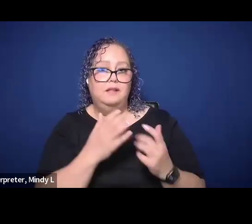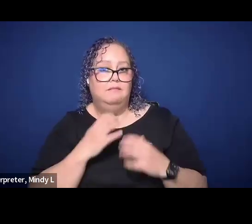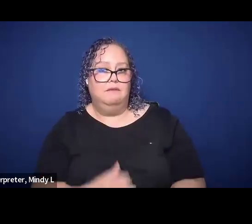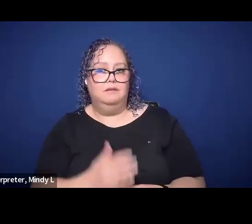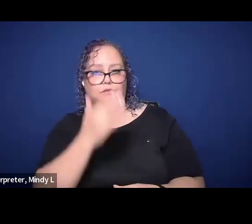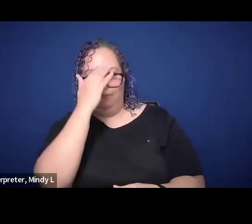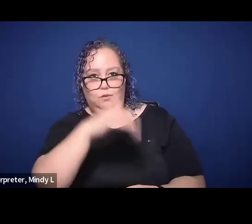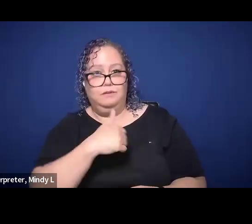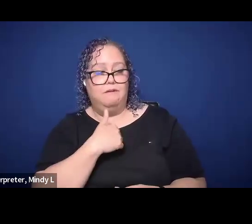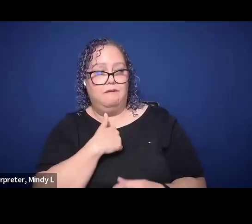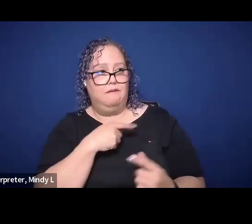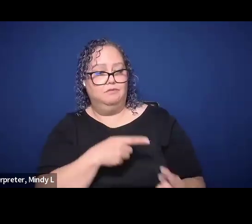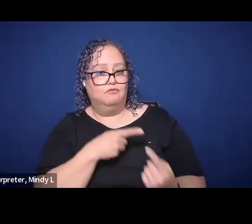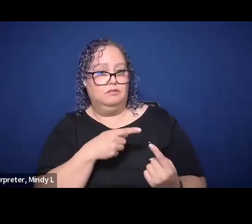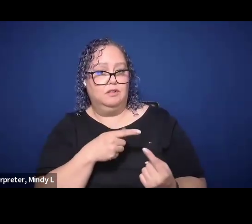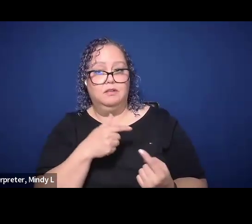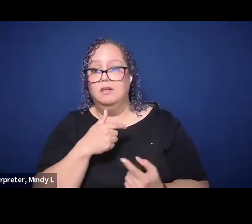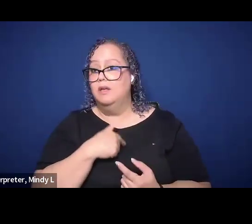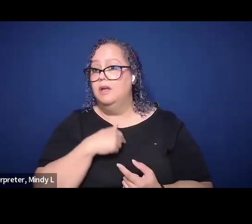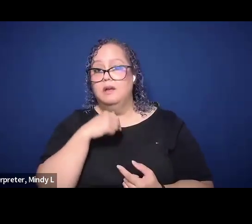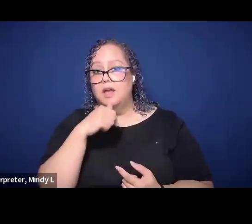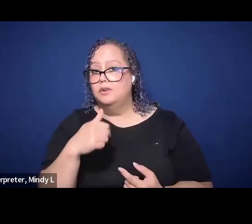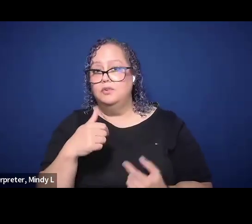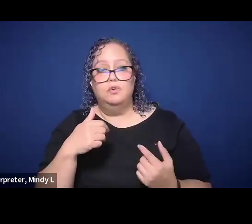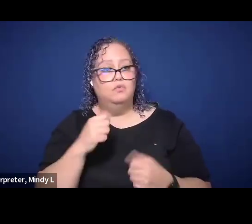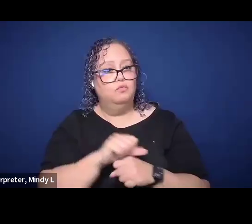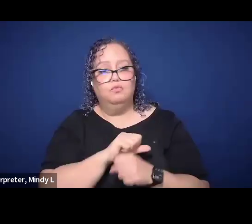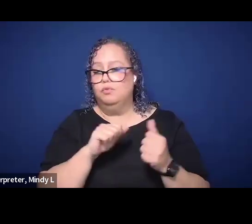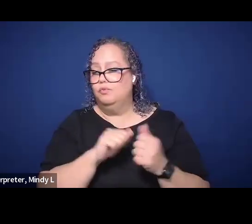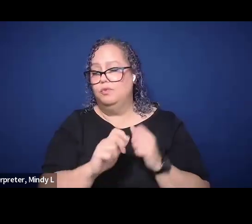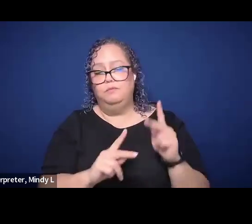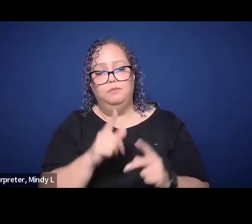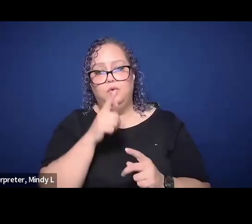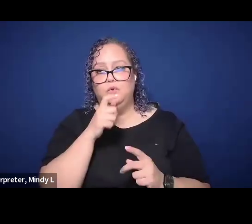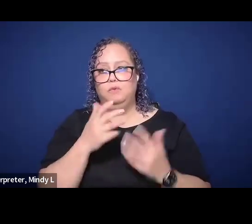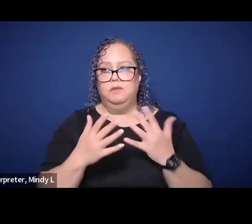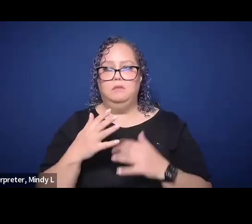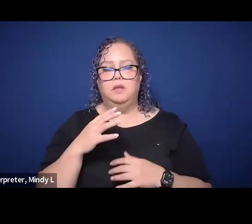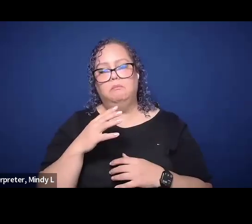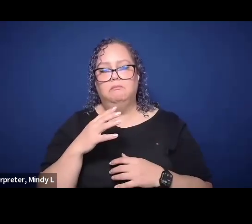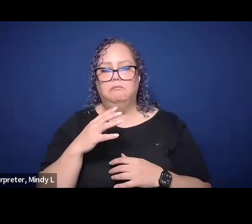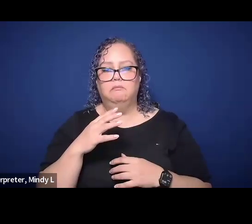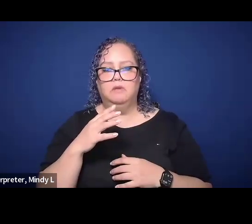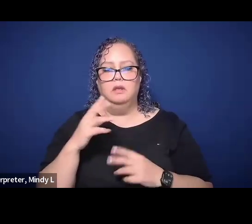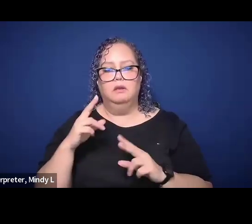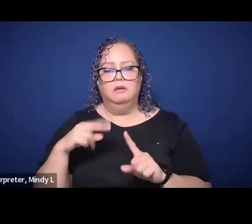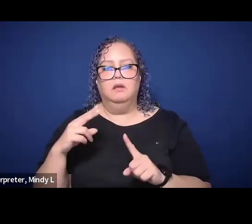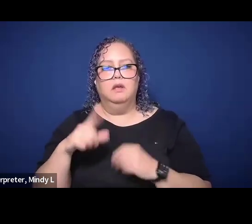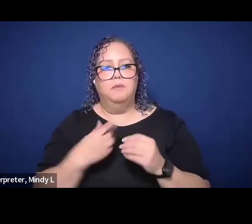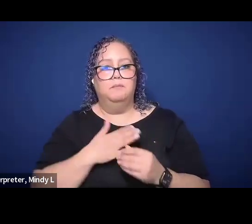with clients who have trouble with my disability. And that's a choice that I made as a business